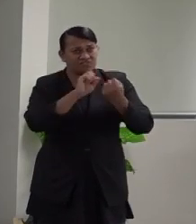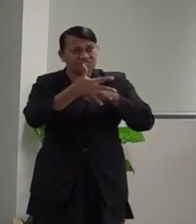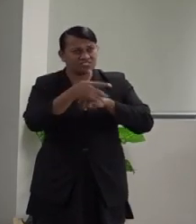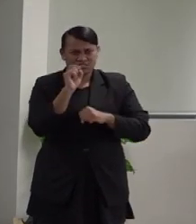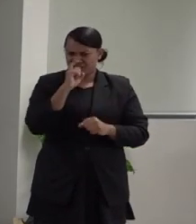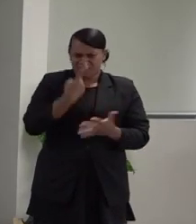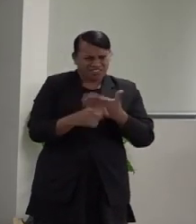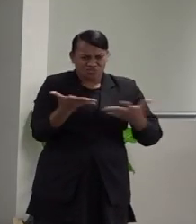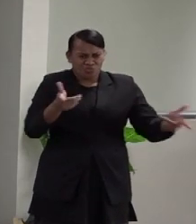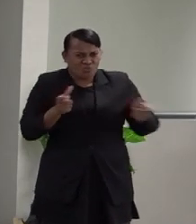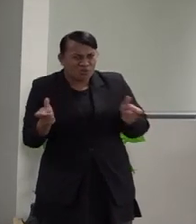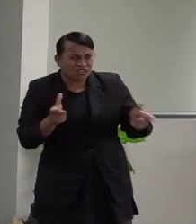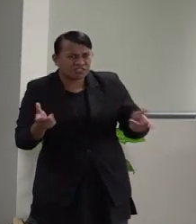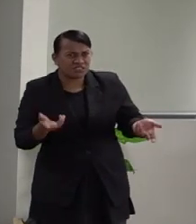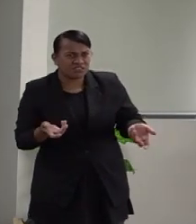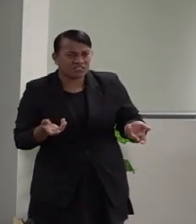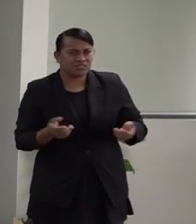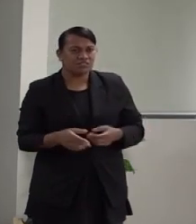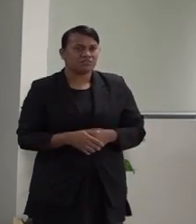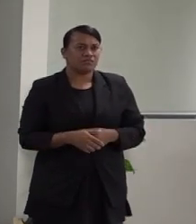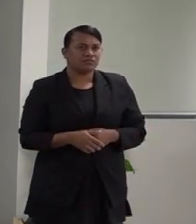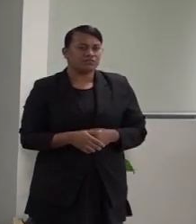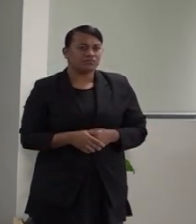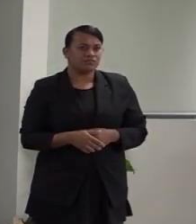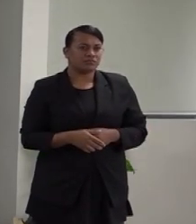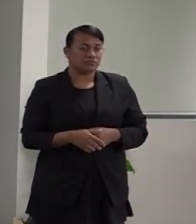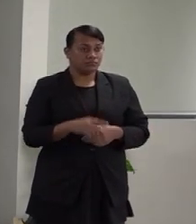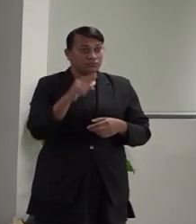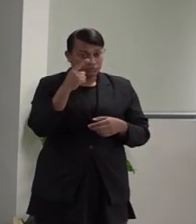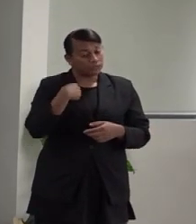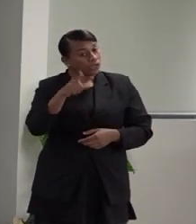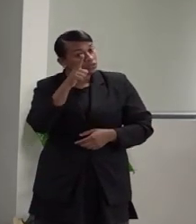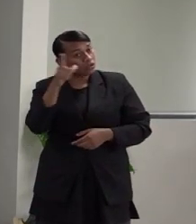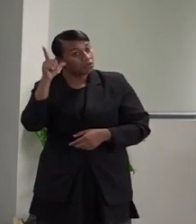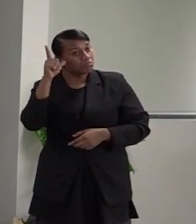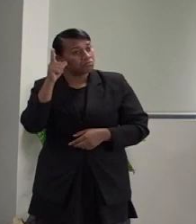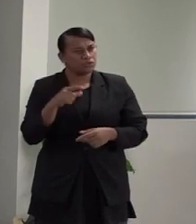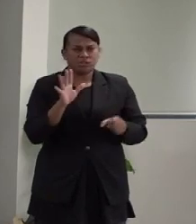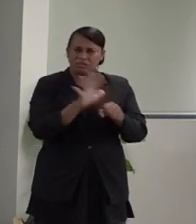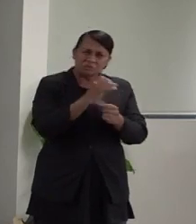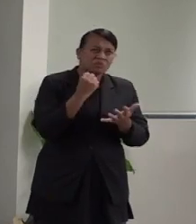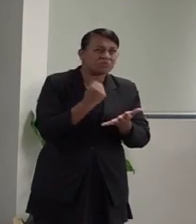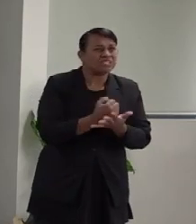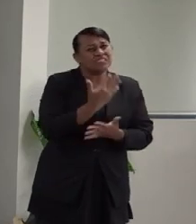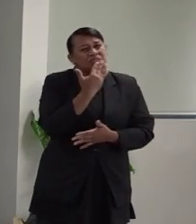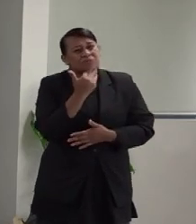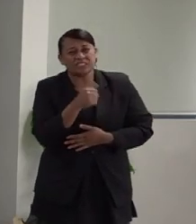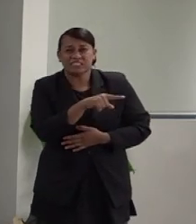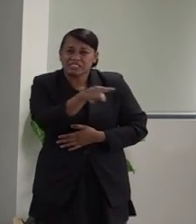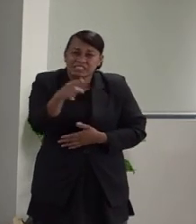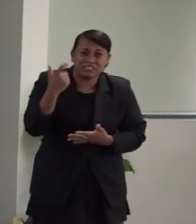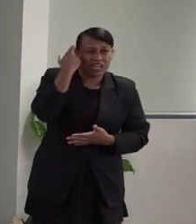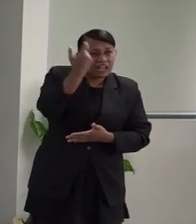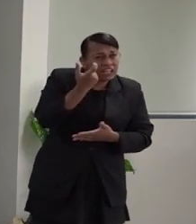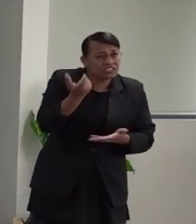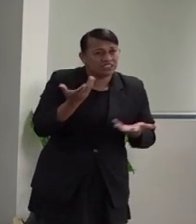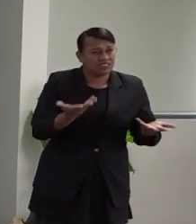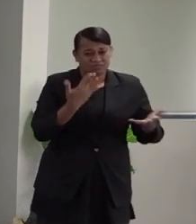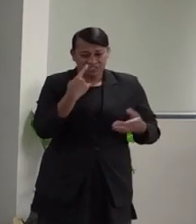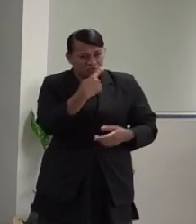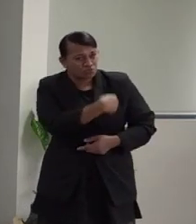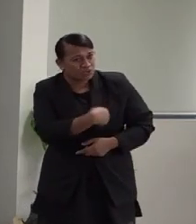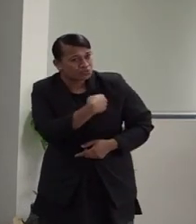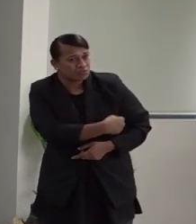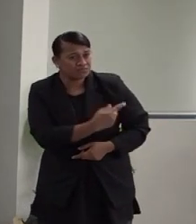control. As I said yesterday, be diligent, be compassionate, and put those values into practice